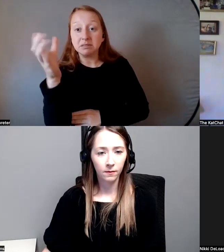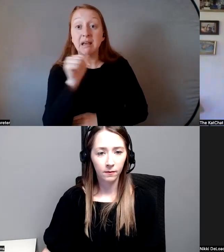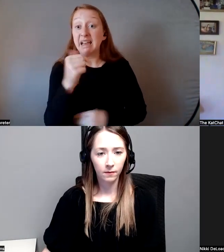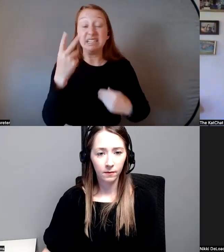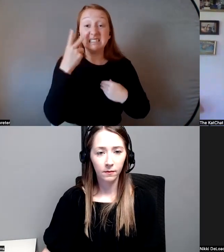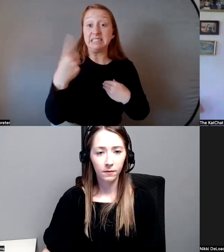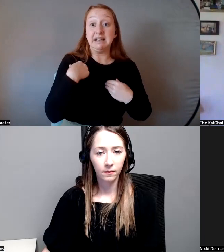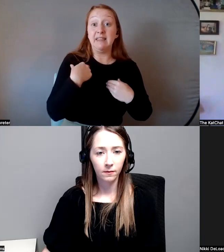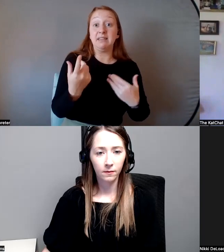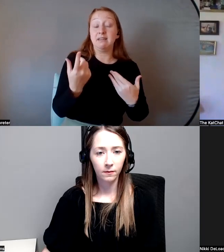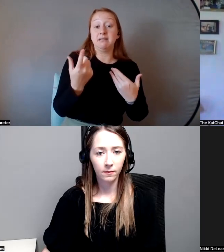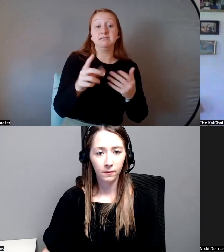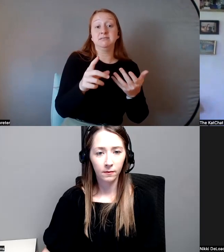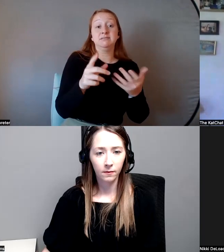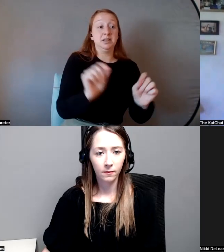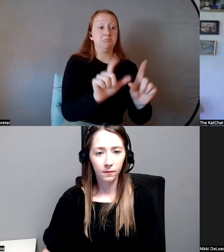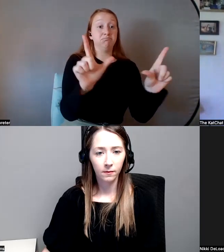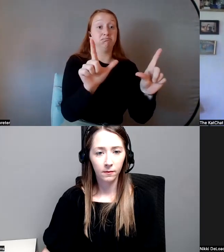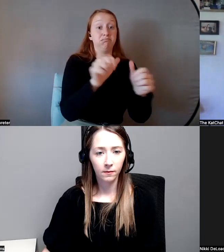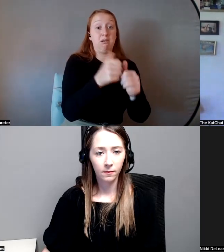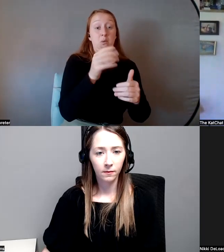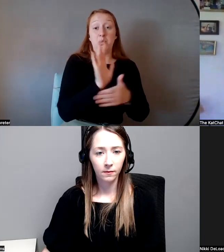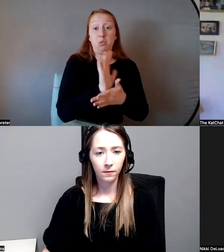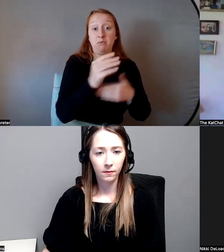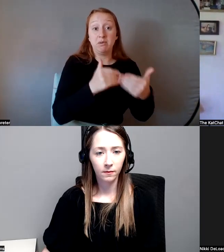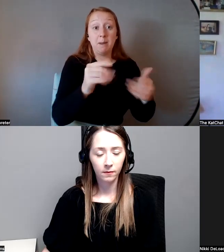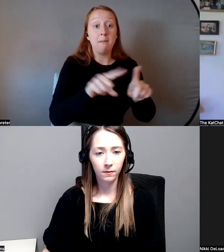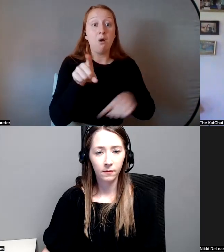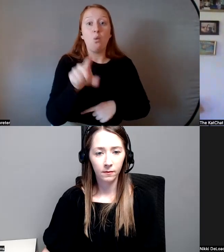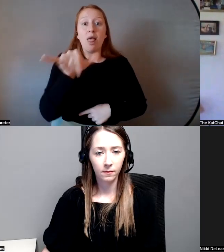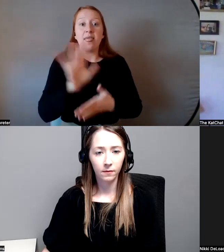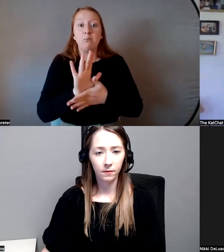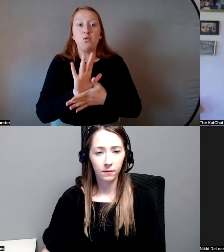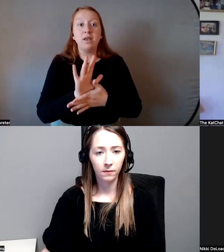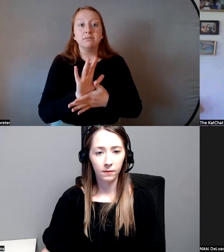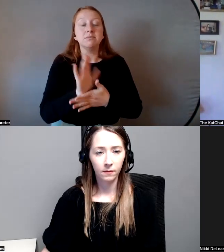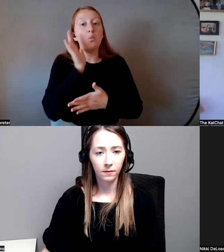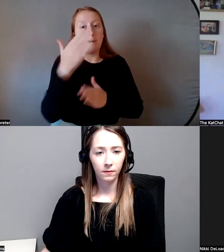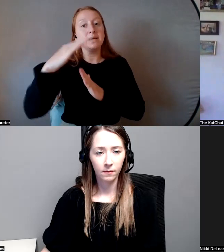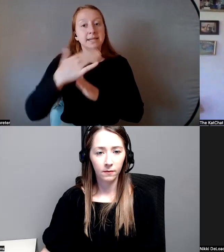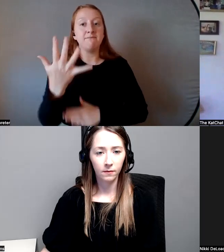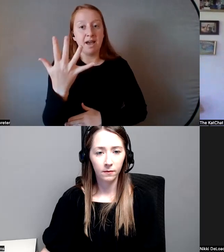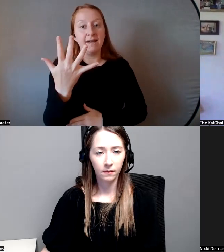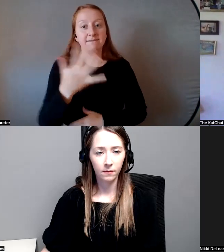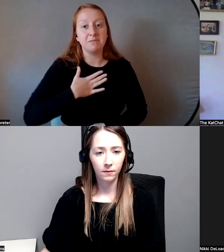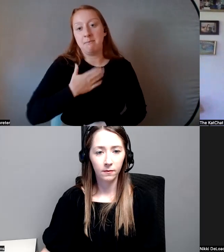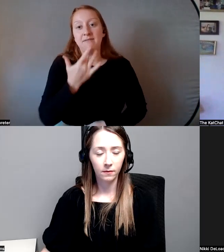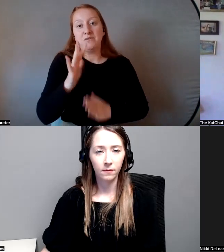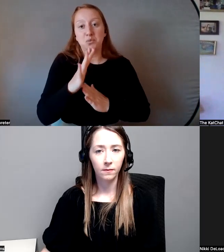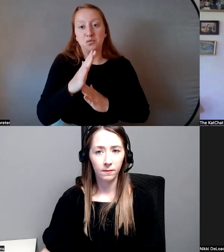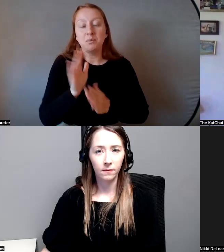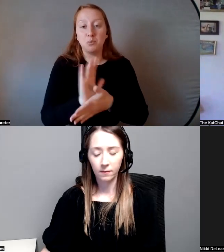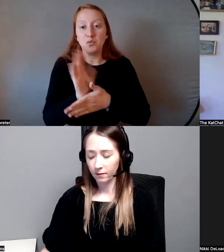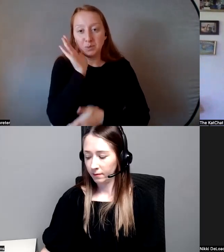poster. I was like, that's it. That's the movie. That's gonna be the top 5 movies. And